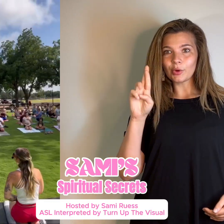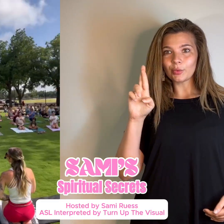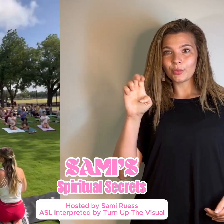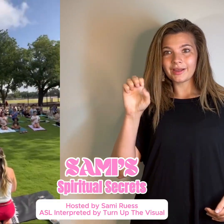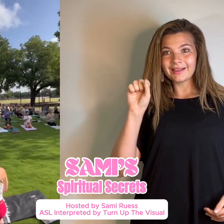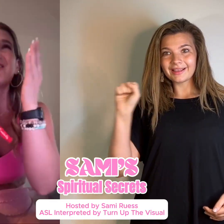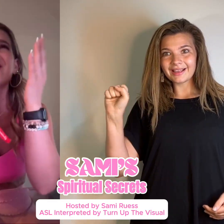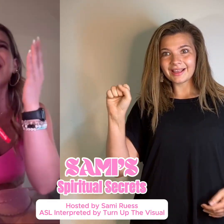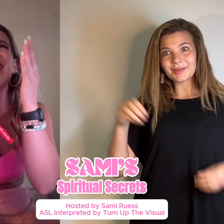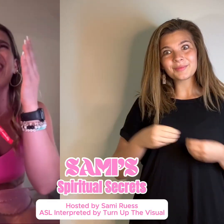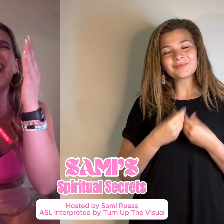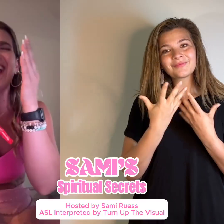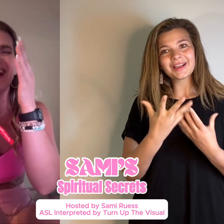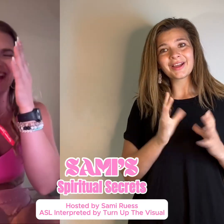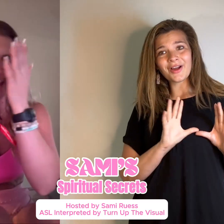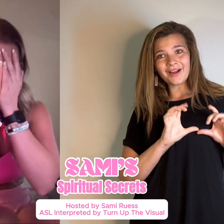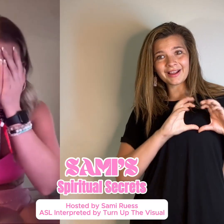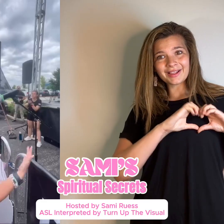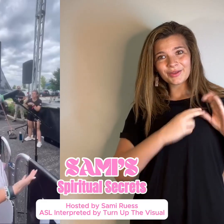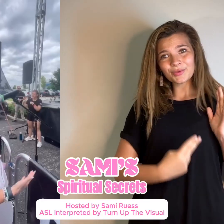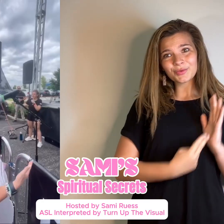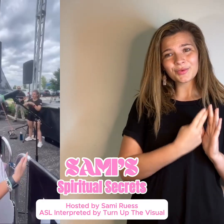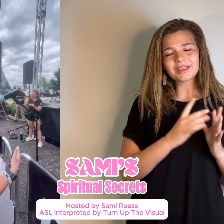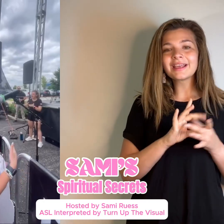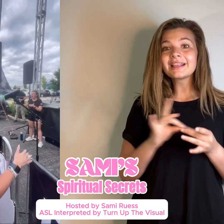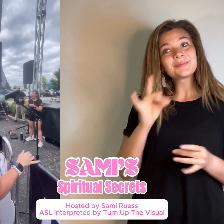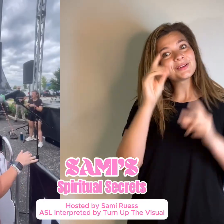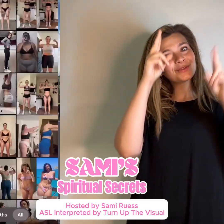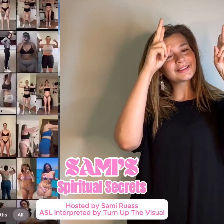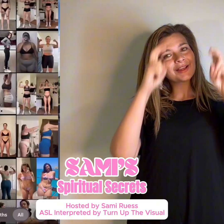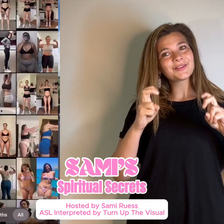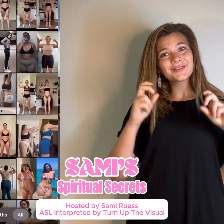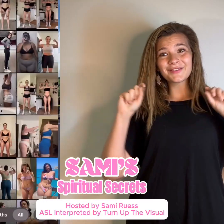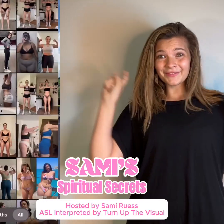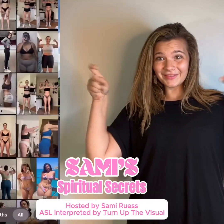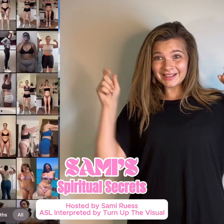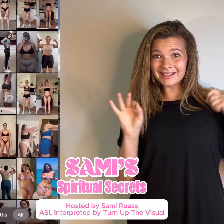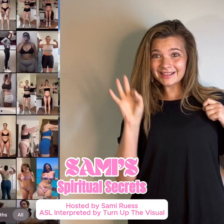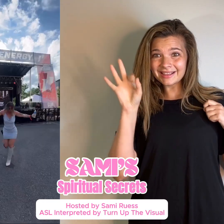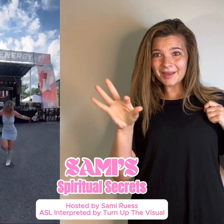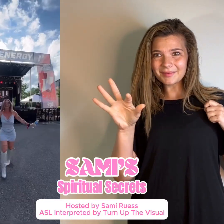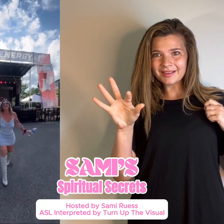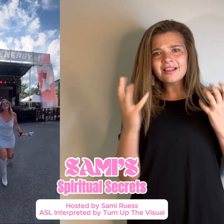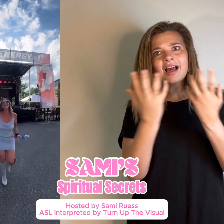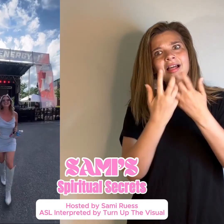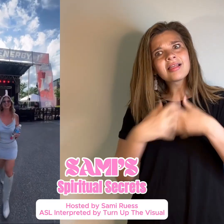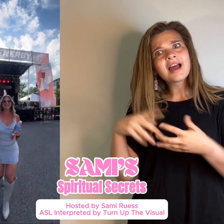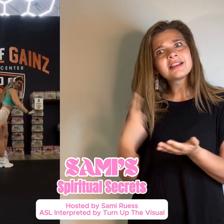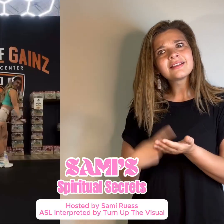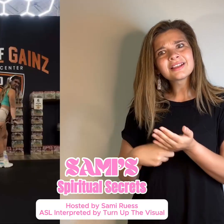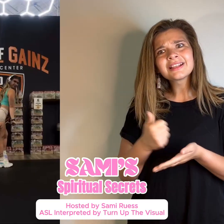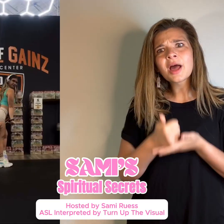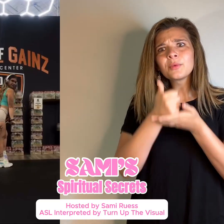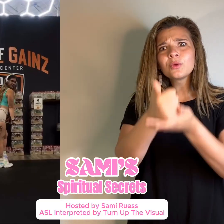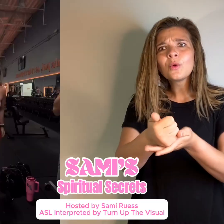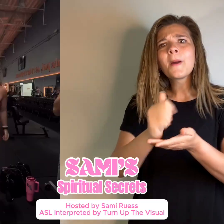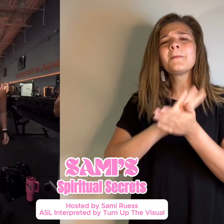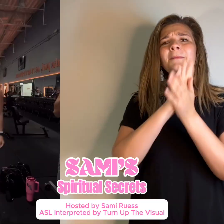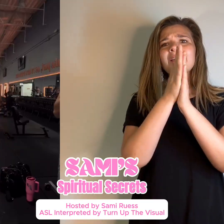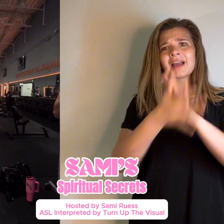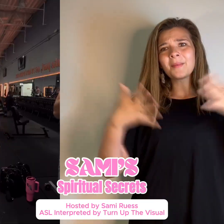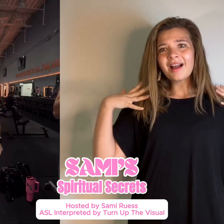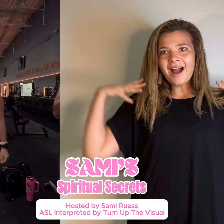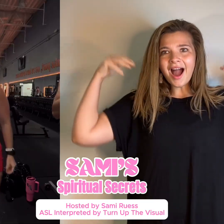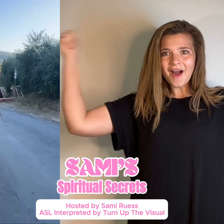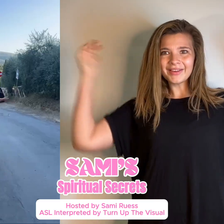you heart-healing truths, spiritual downloads, fitness tips, and aligned conversations to help you become your most